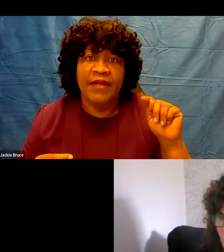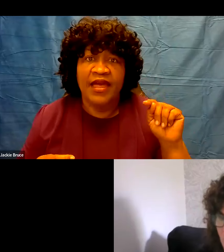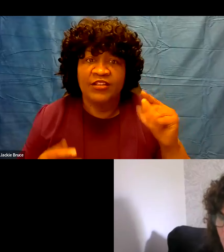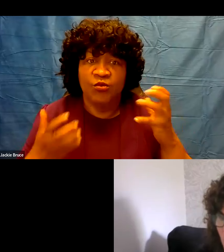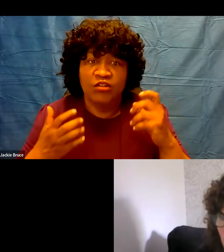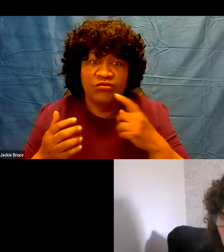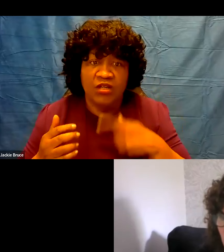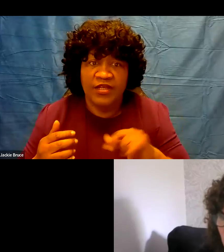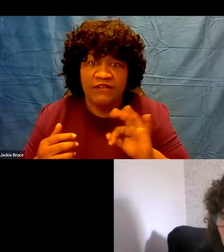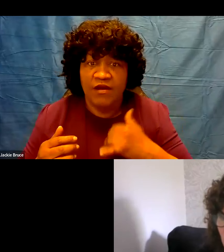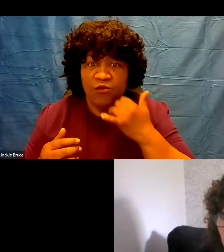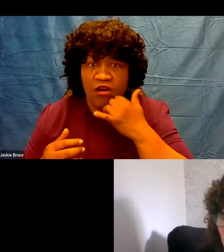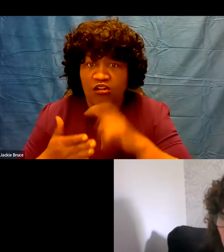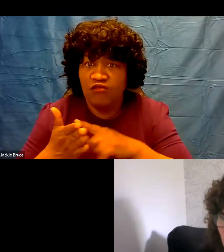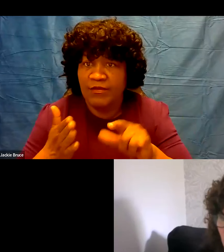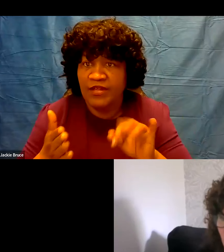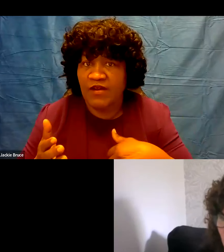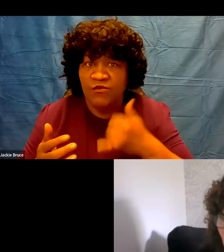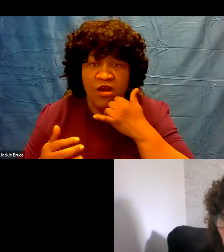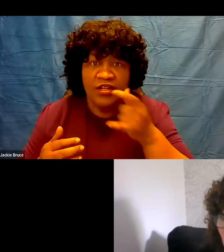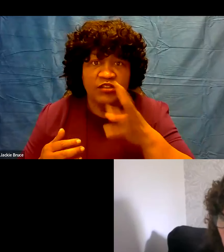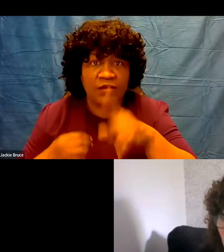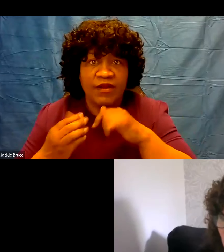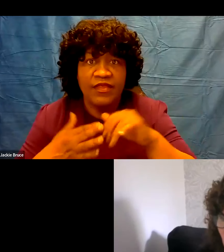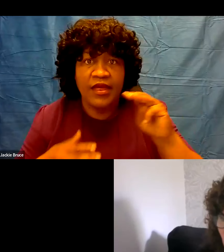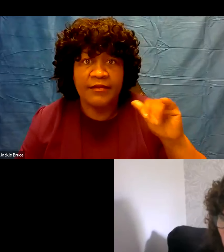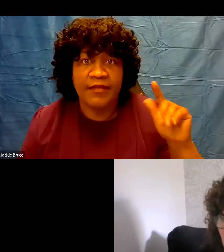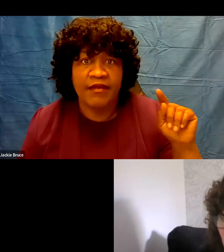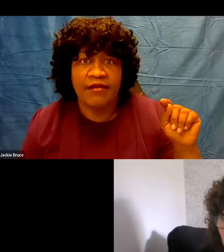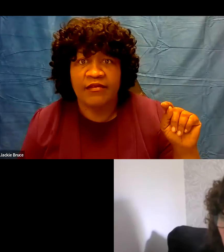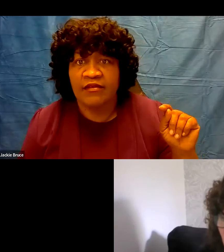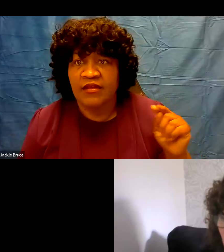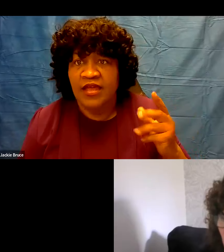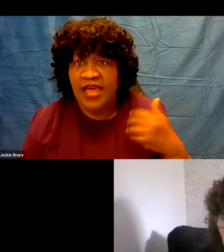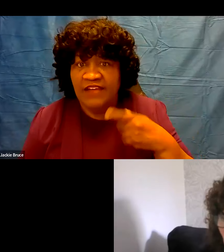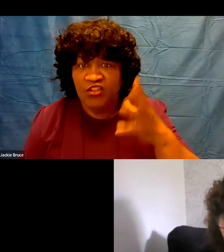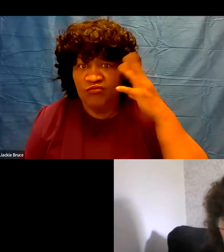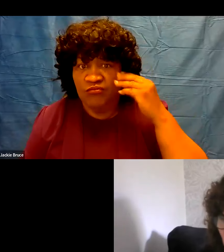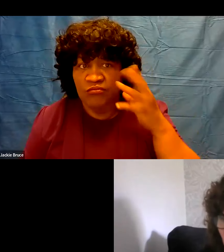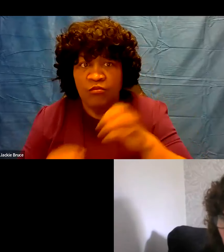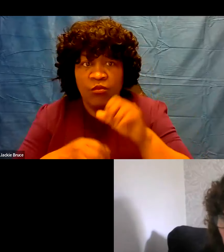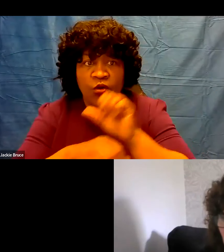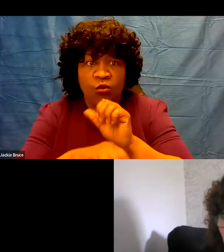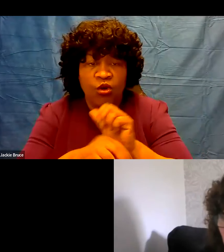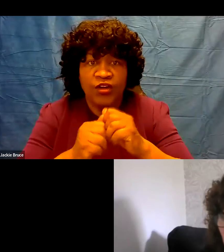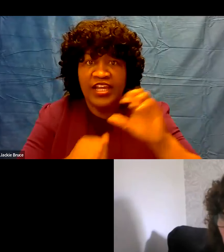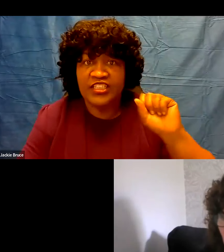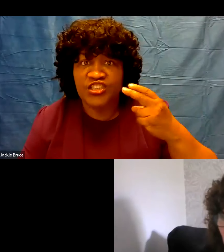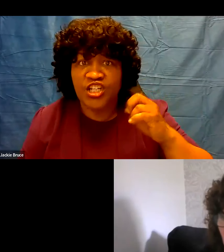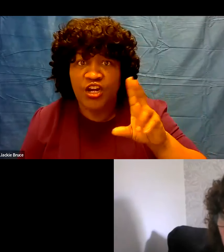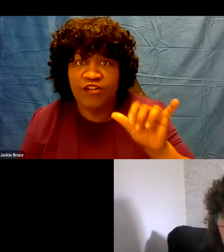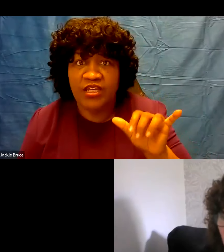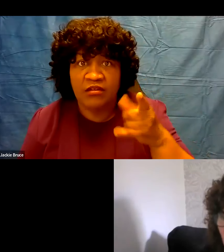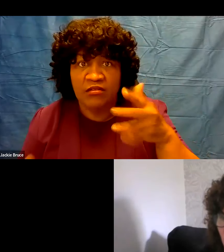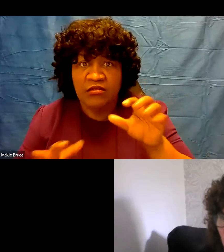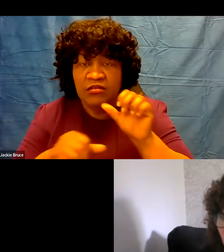wrong? Can you speak to that at all? And, you know, have you been doing some work, and Sherry, have you been doing some work